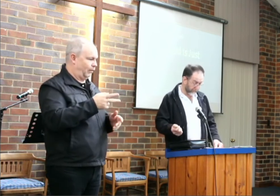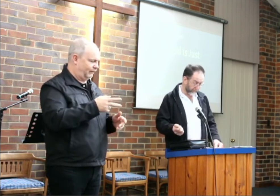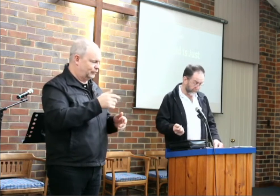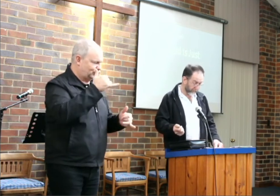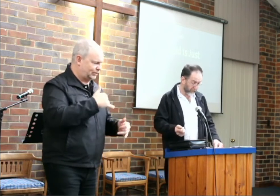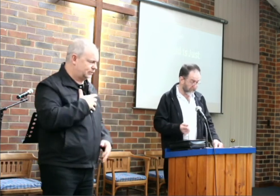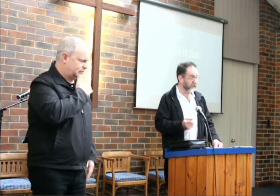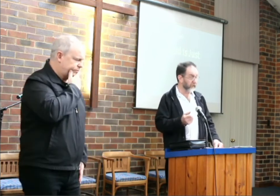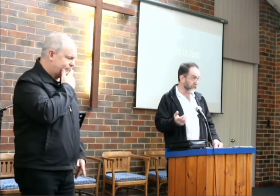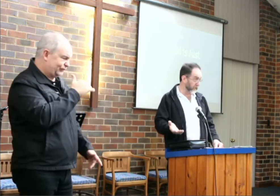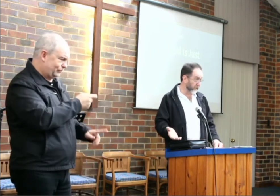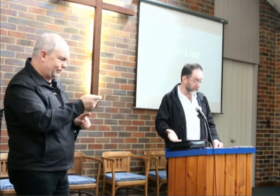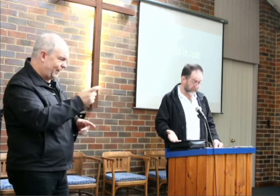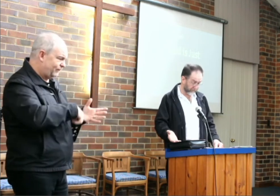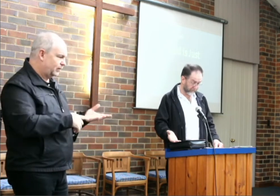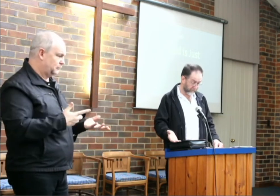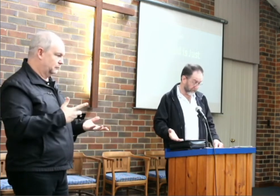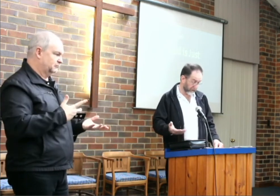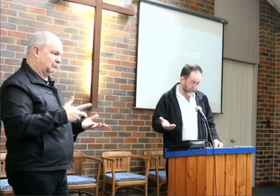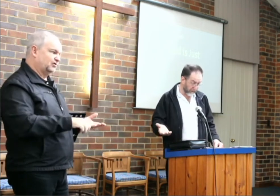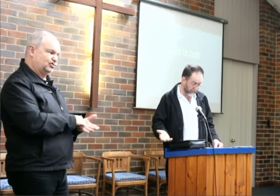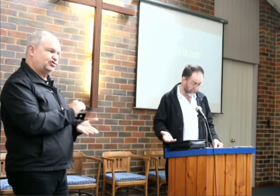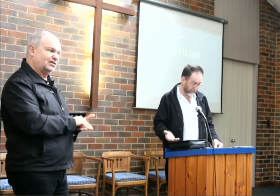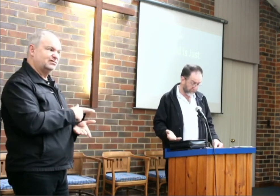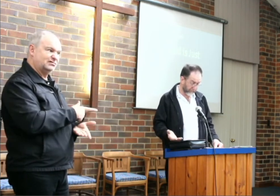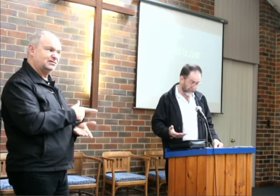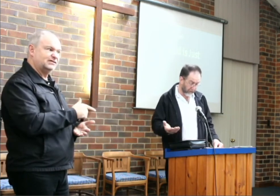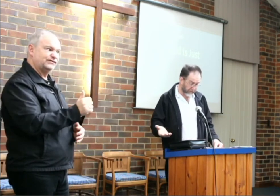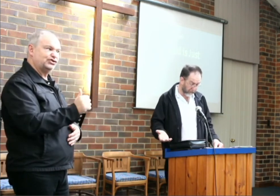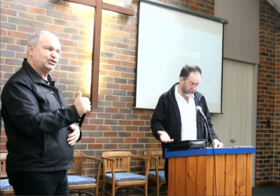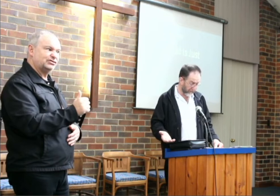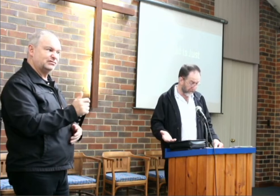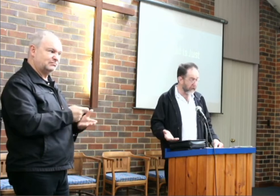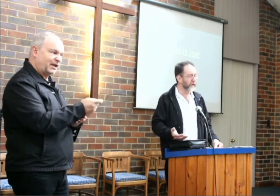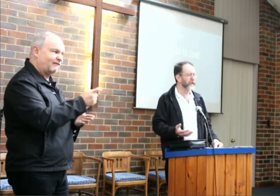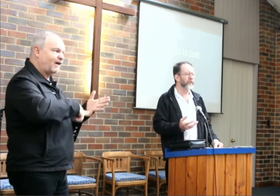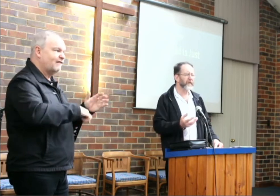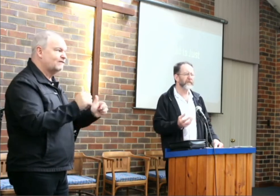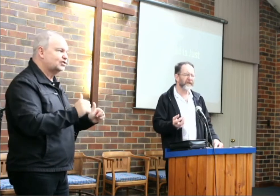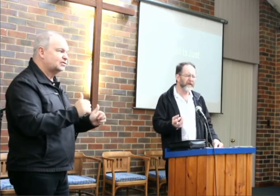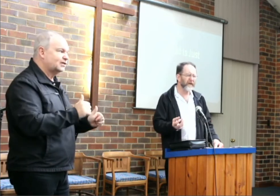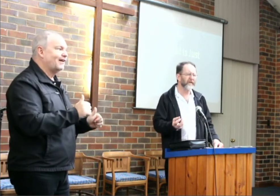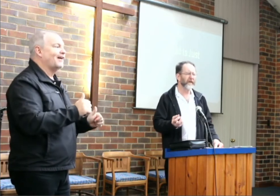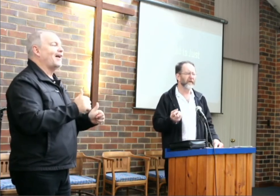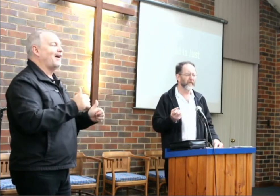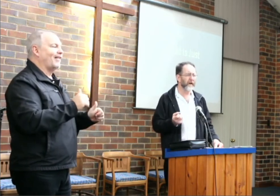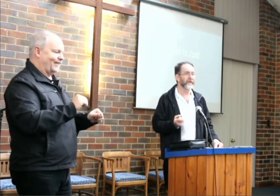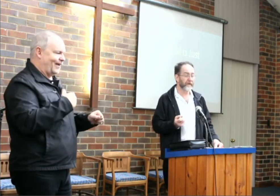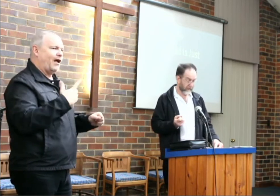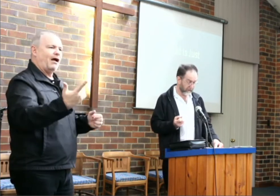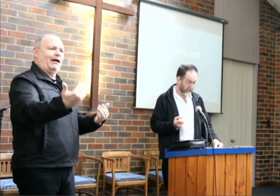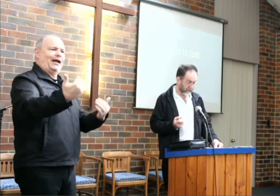paid. Justice would have been seen to be done. The fine is paid and you would have received